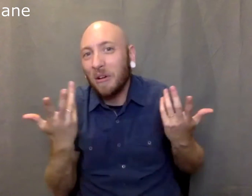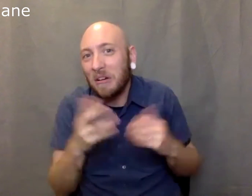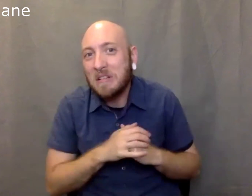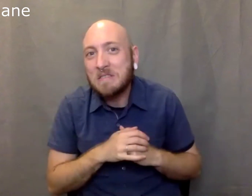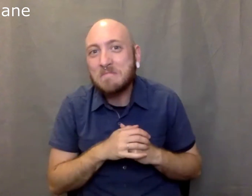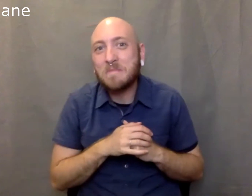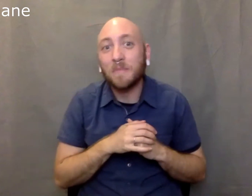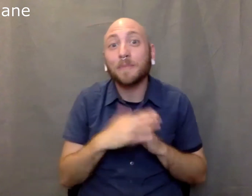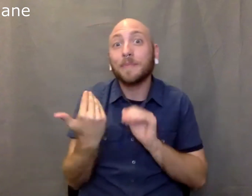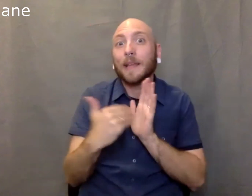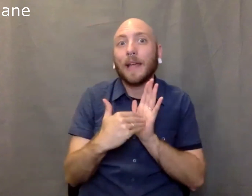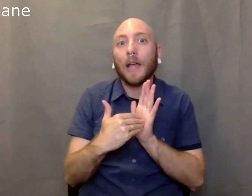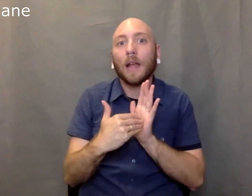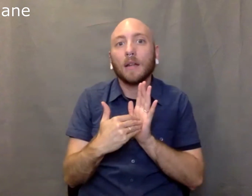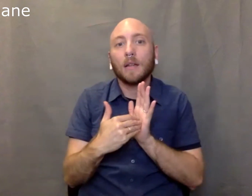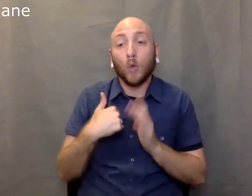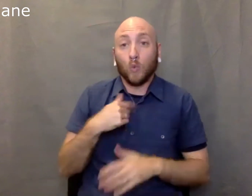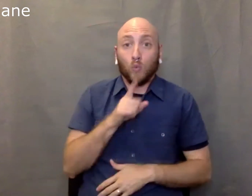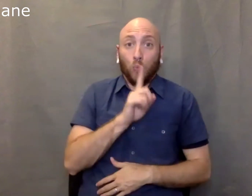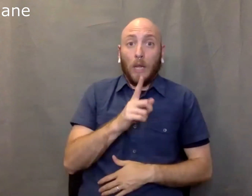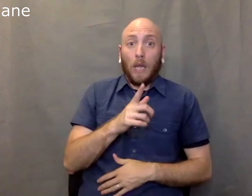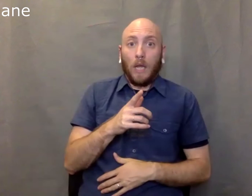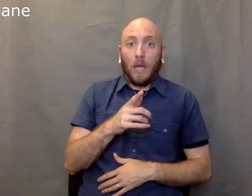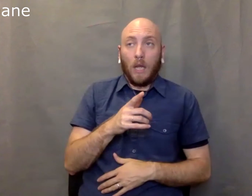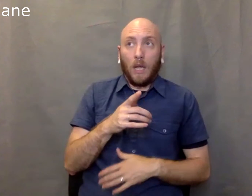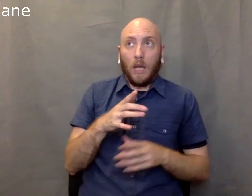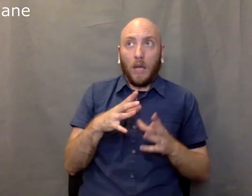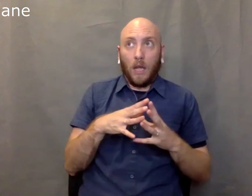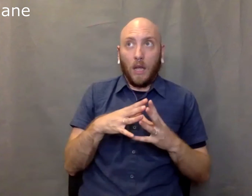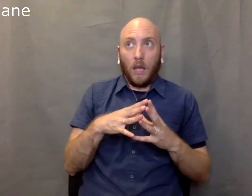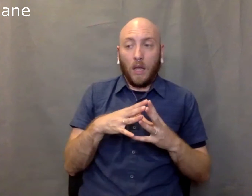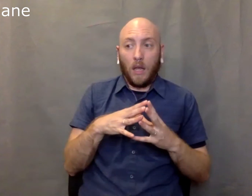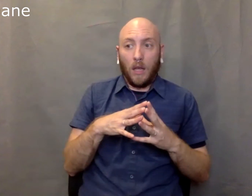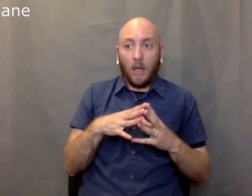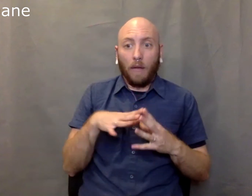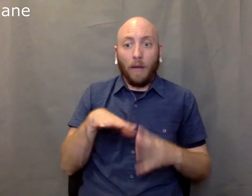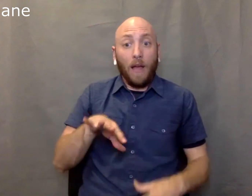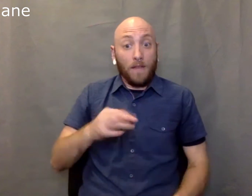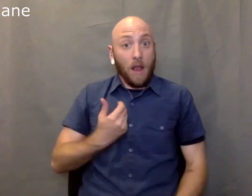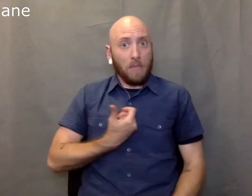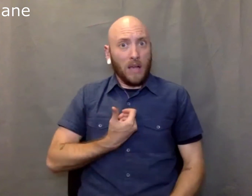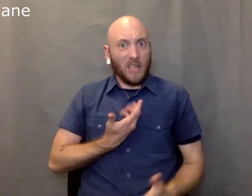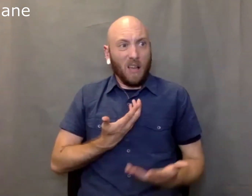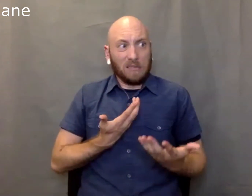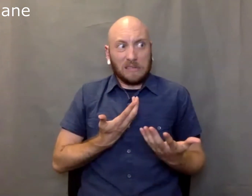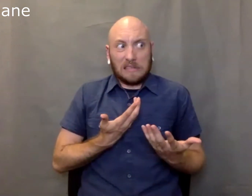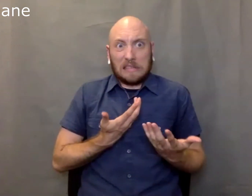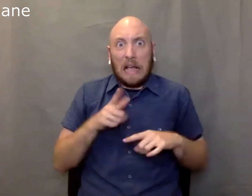once again I like didn't really know where to start looking for myself, if that makes any sense. So I was like, okay, like you know who